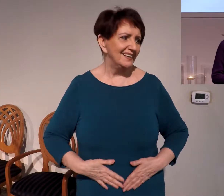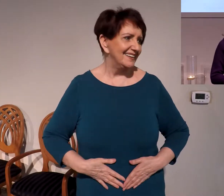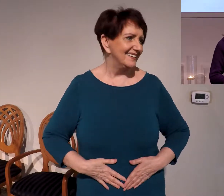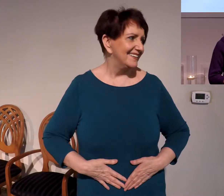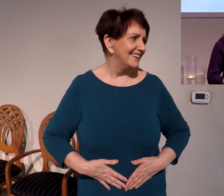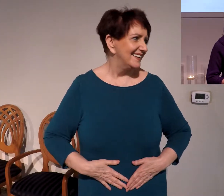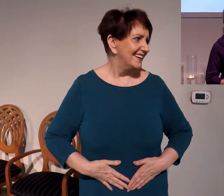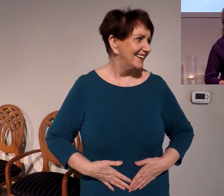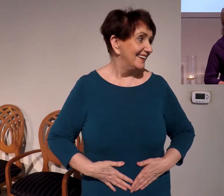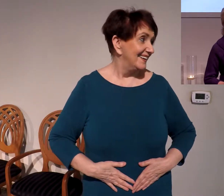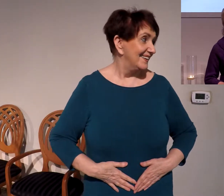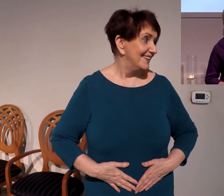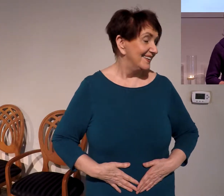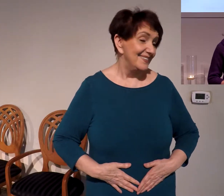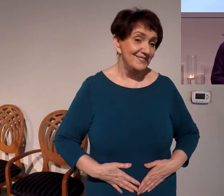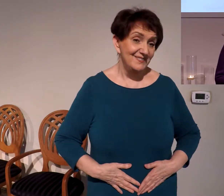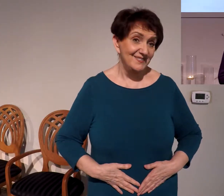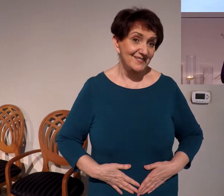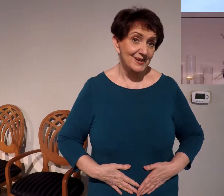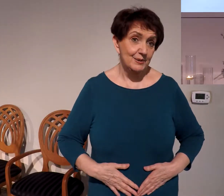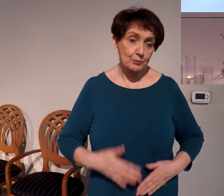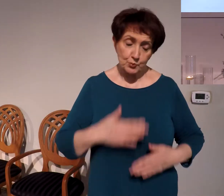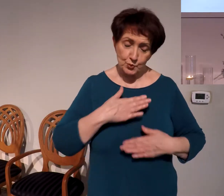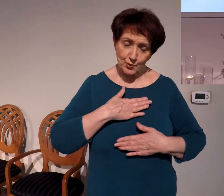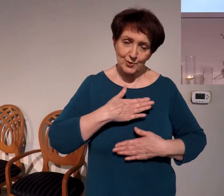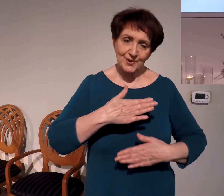And if not, take a breath.